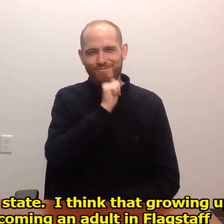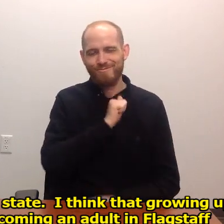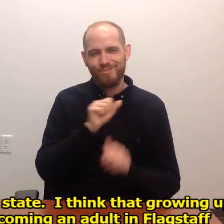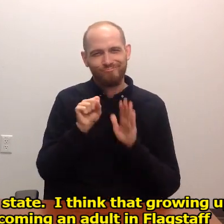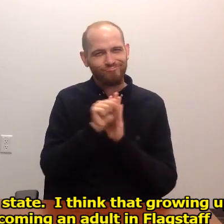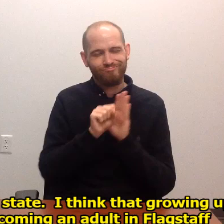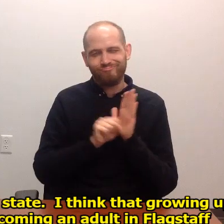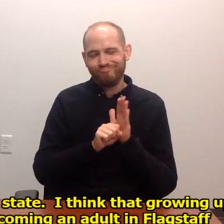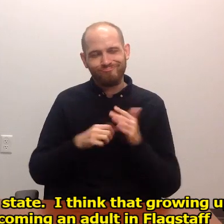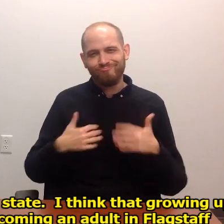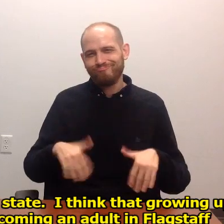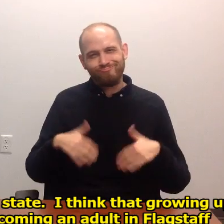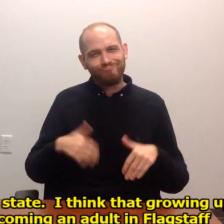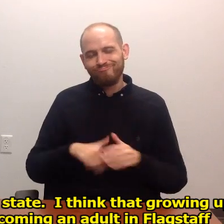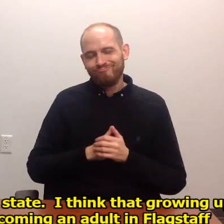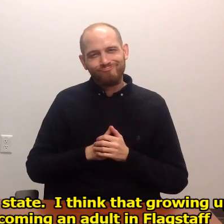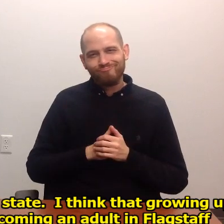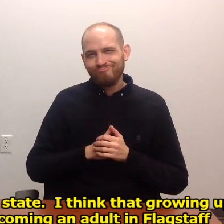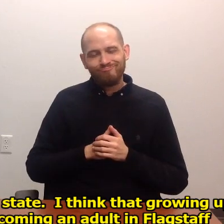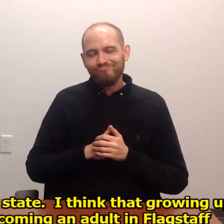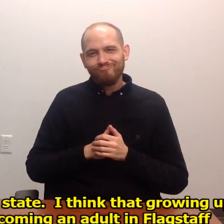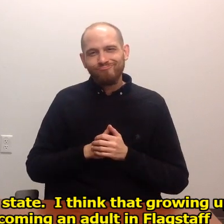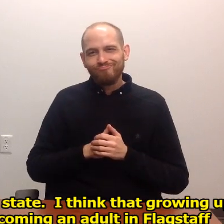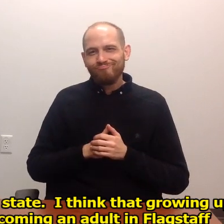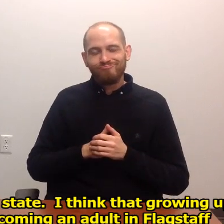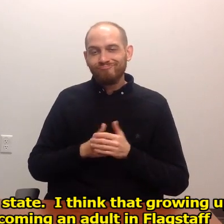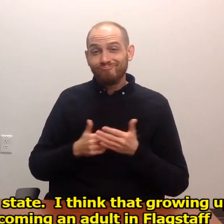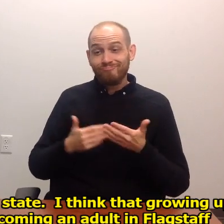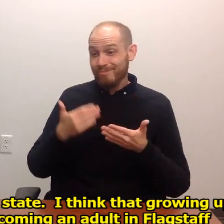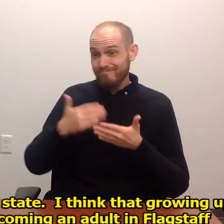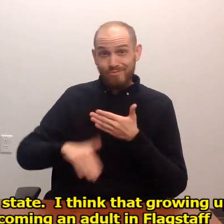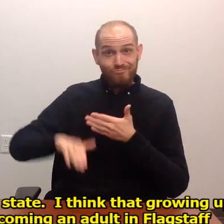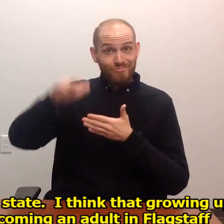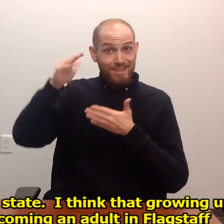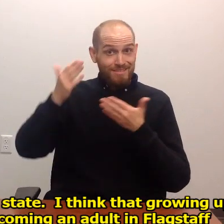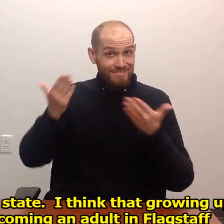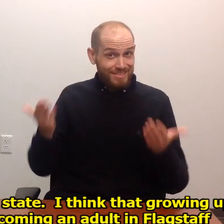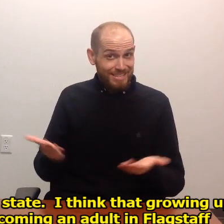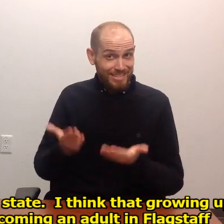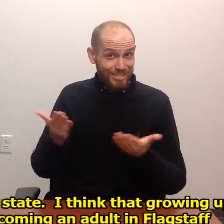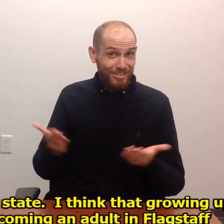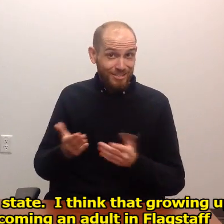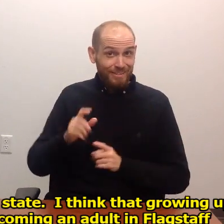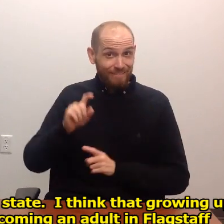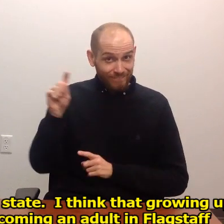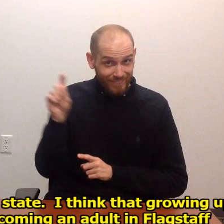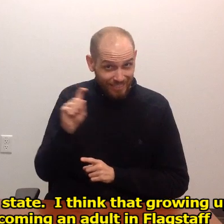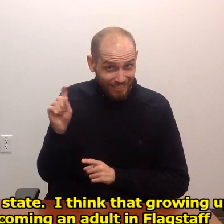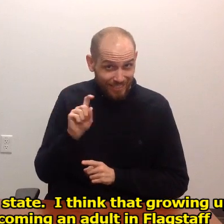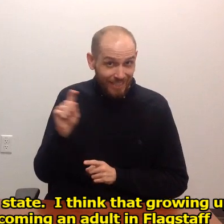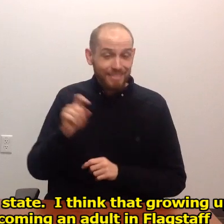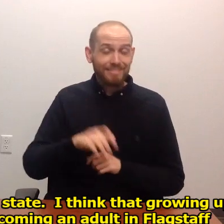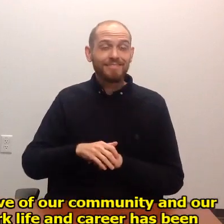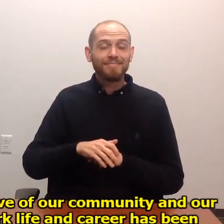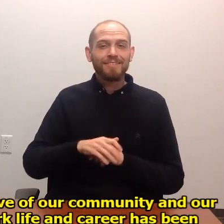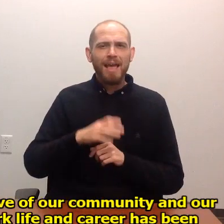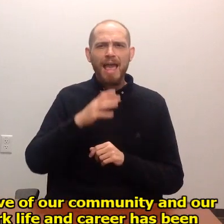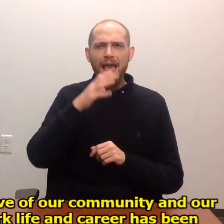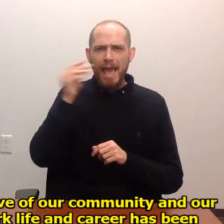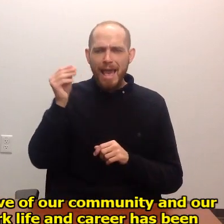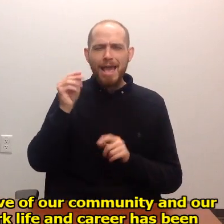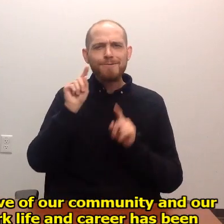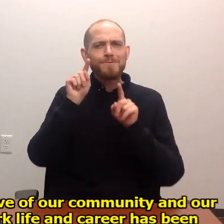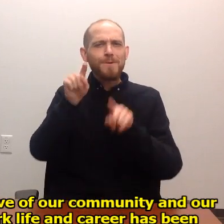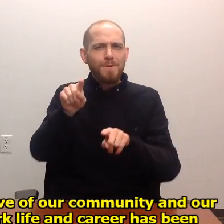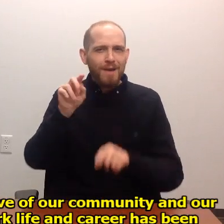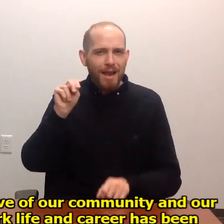think that growing up here in the Valley and becoming an adult in Flagstaff gave me